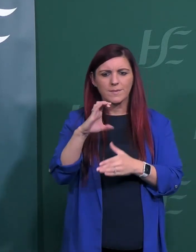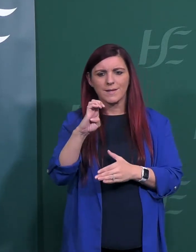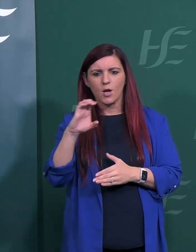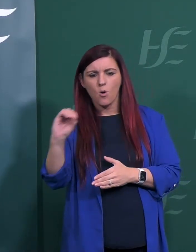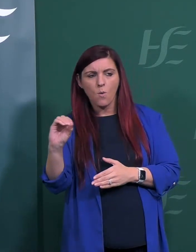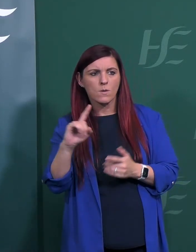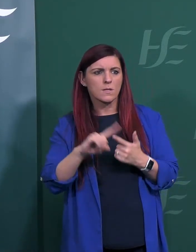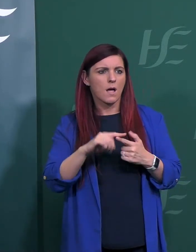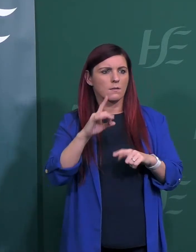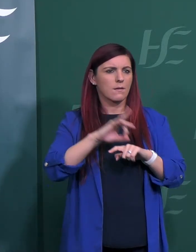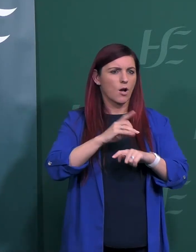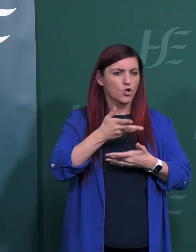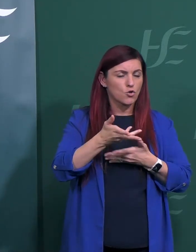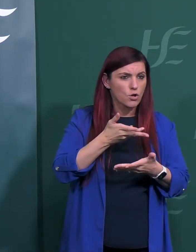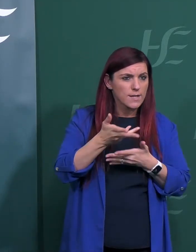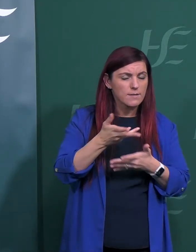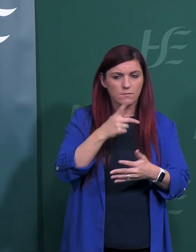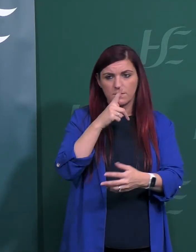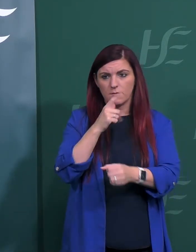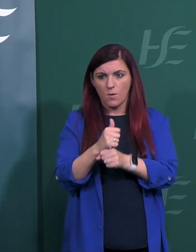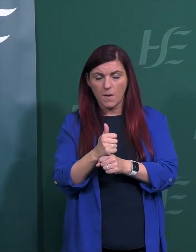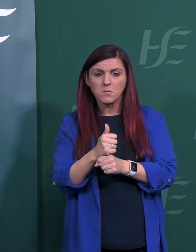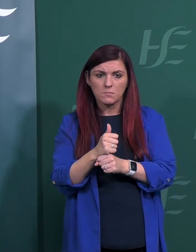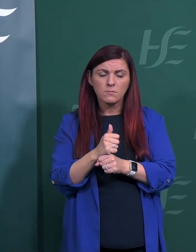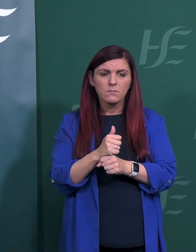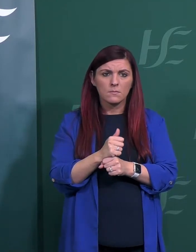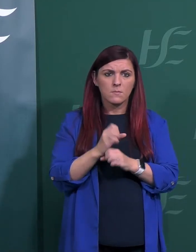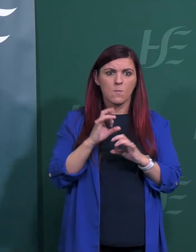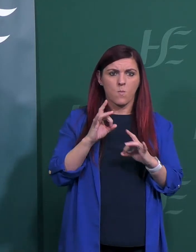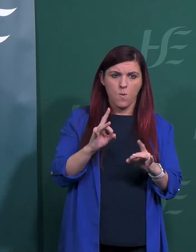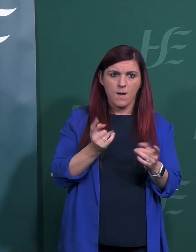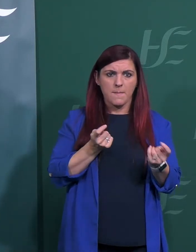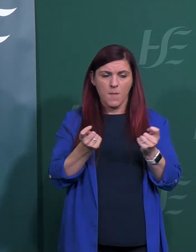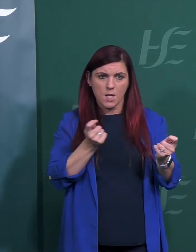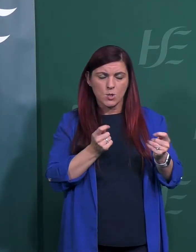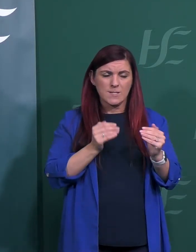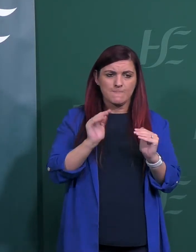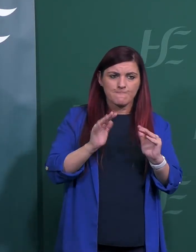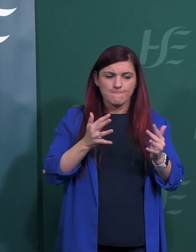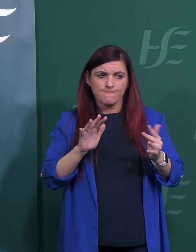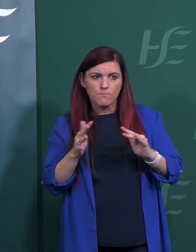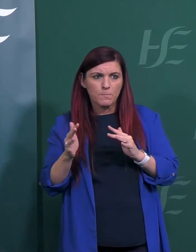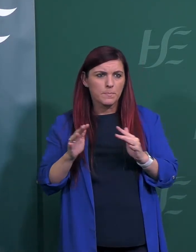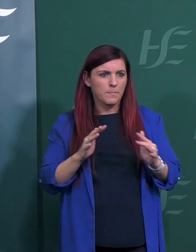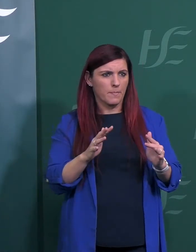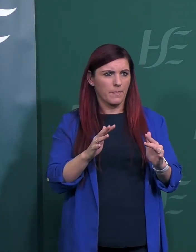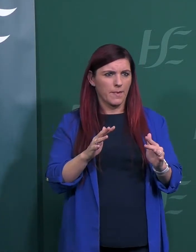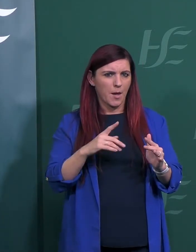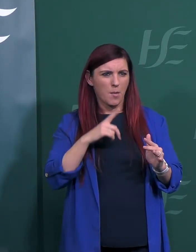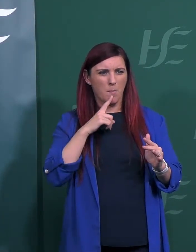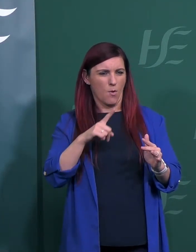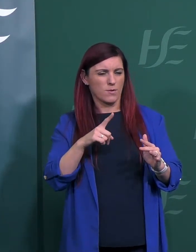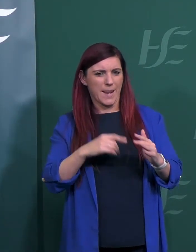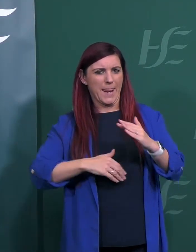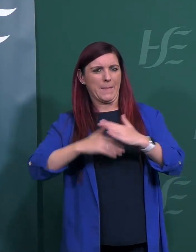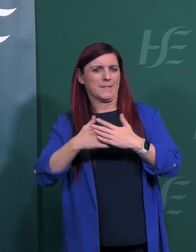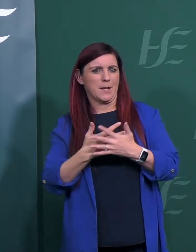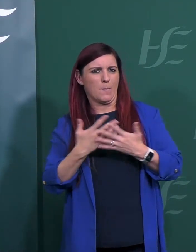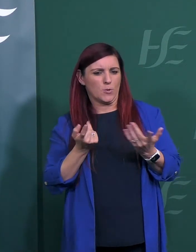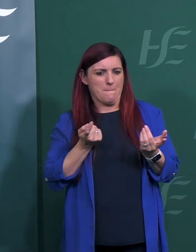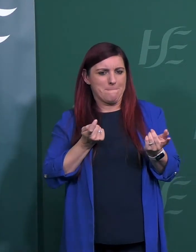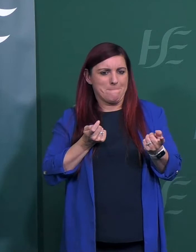and consultants out and saying they are managing to a level. But it is managing to a level, and we have to be careful in terms of what